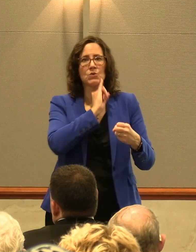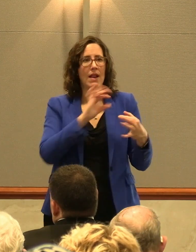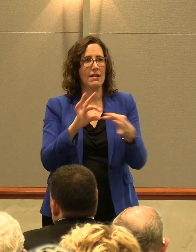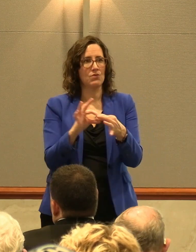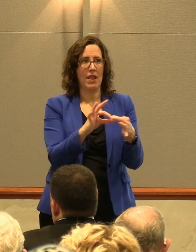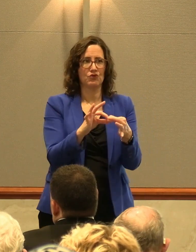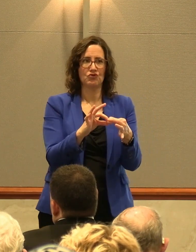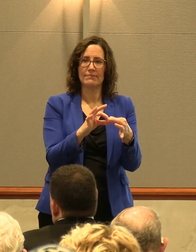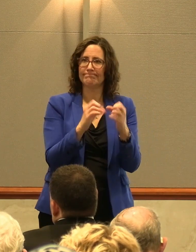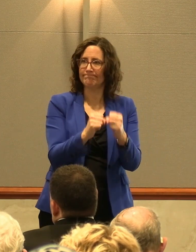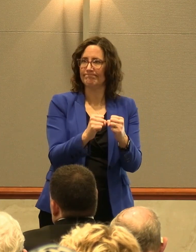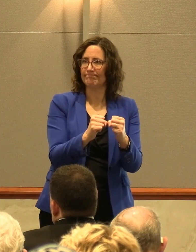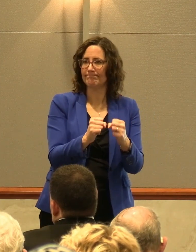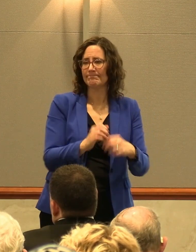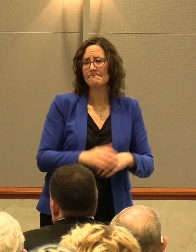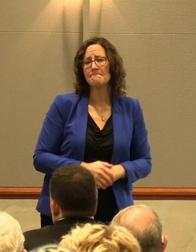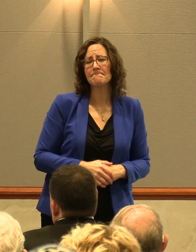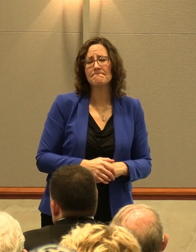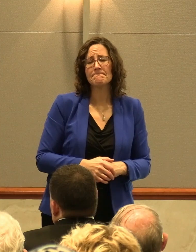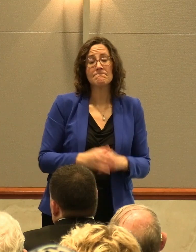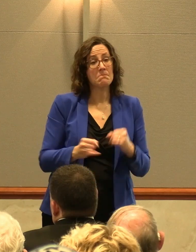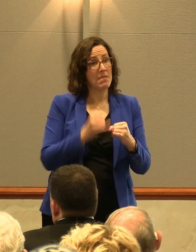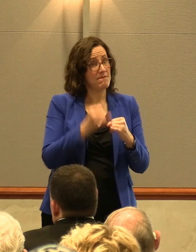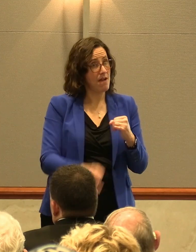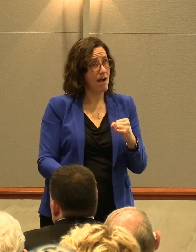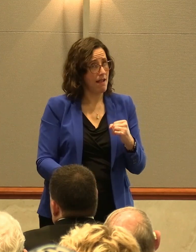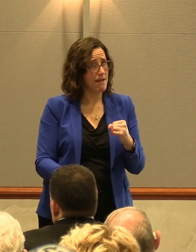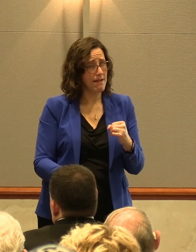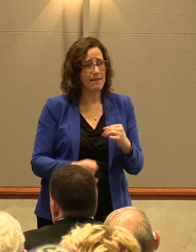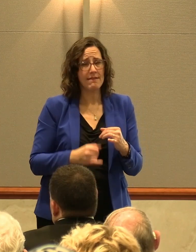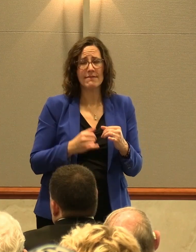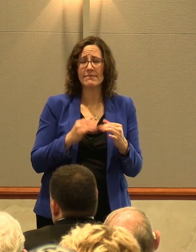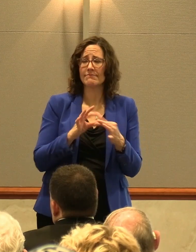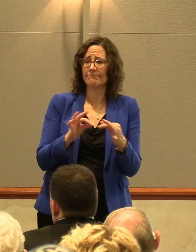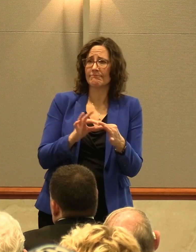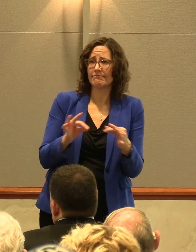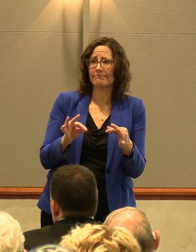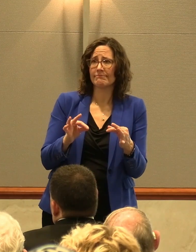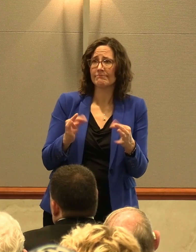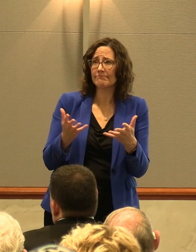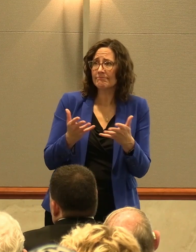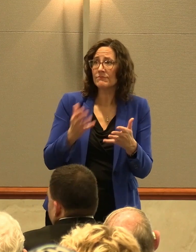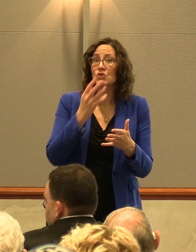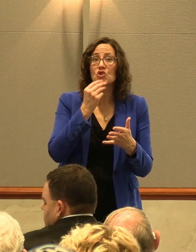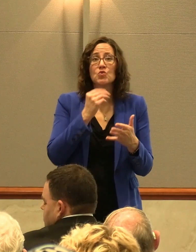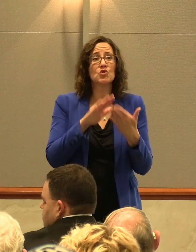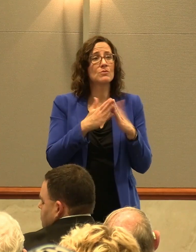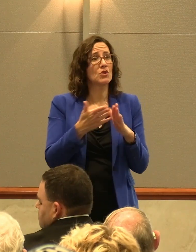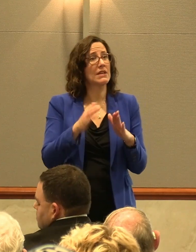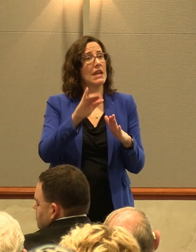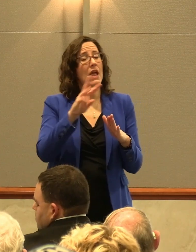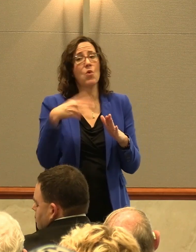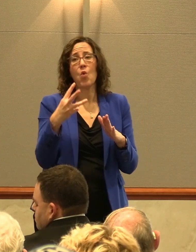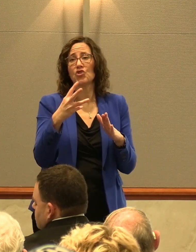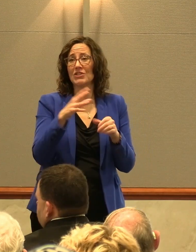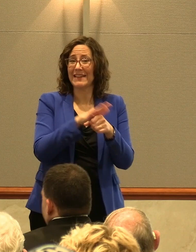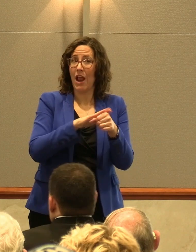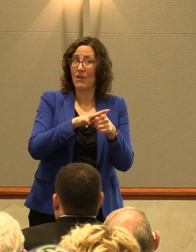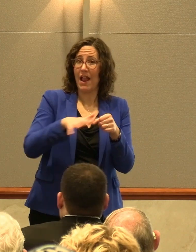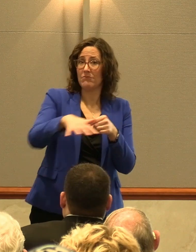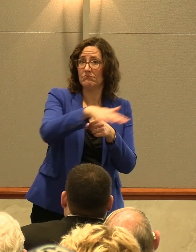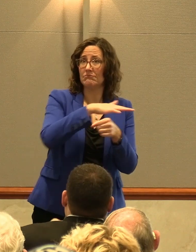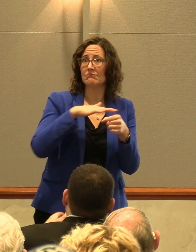relationship. Finally, in closing, let me say the Jewish community in Washington, in the Washington area, is